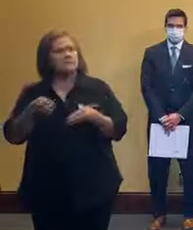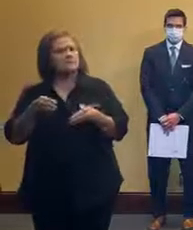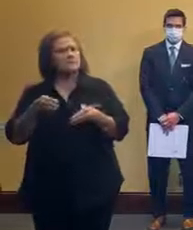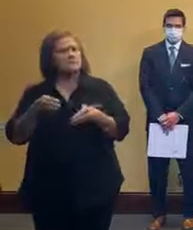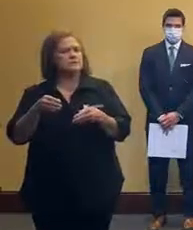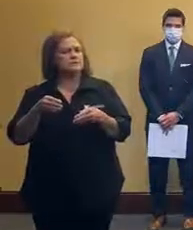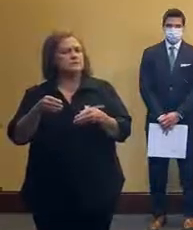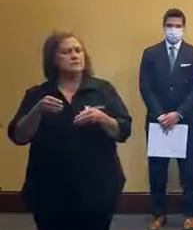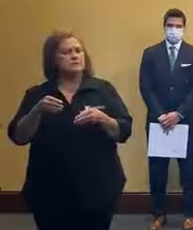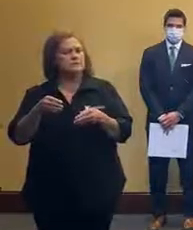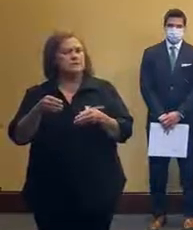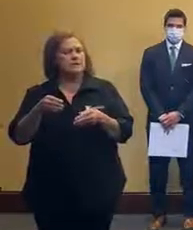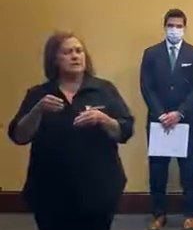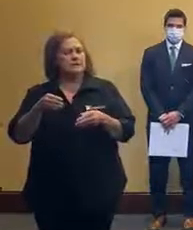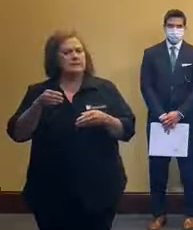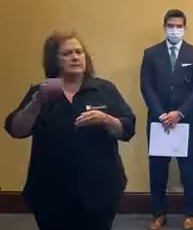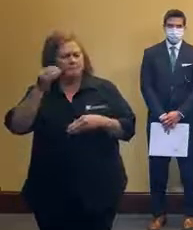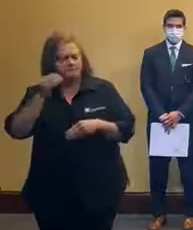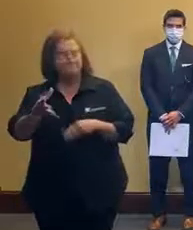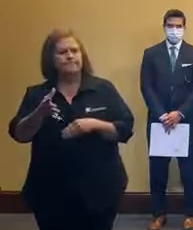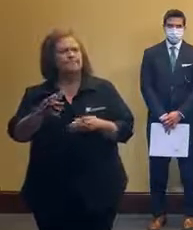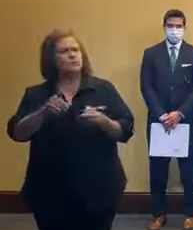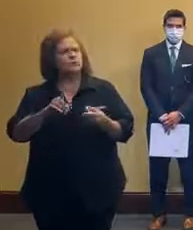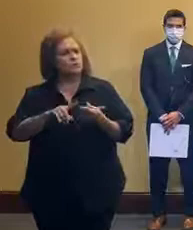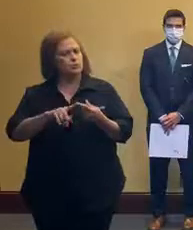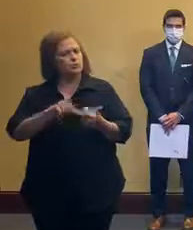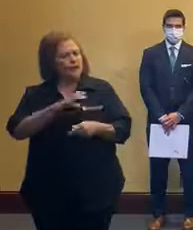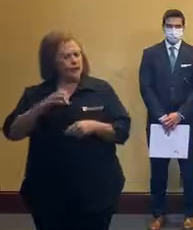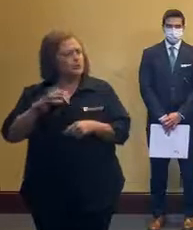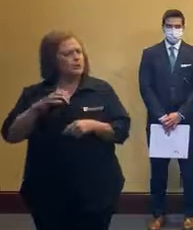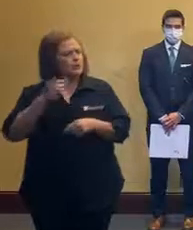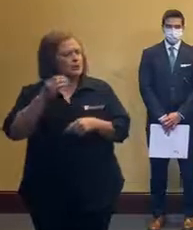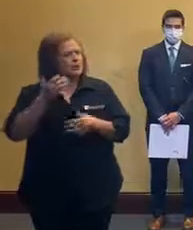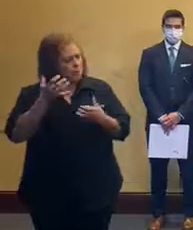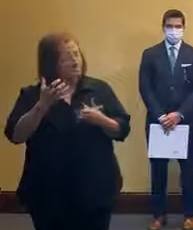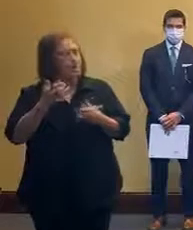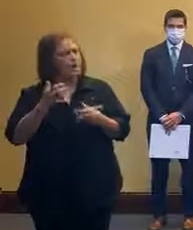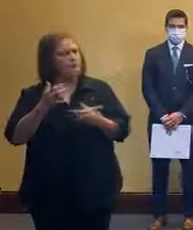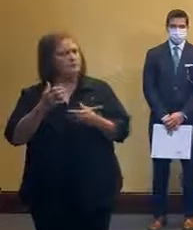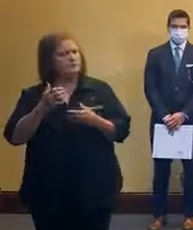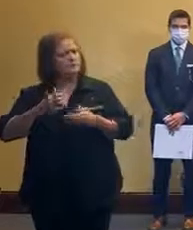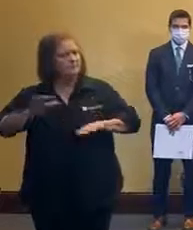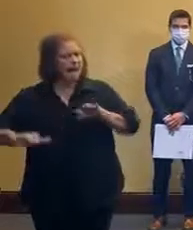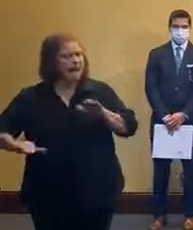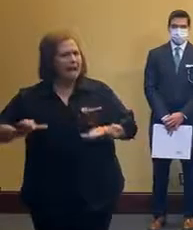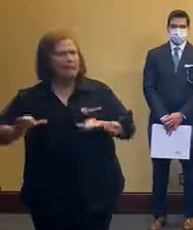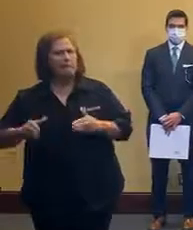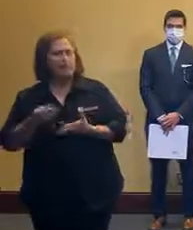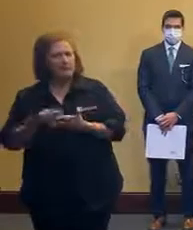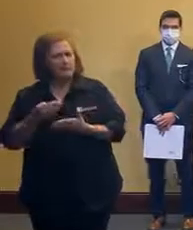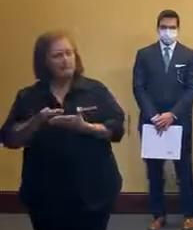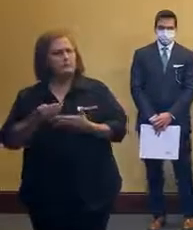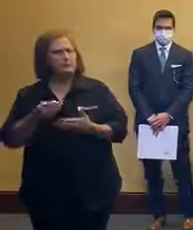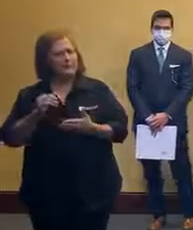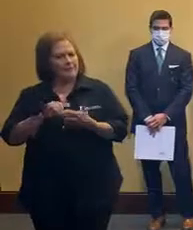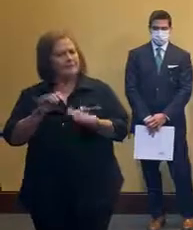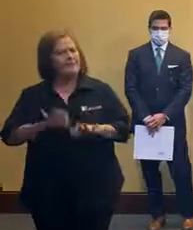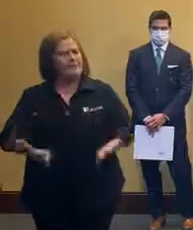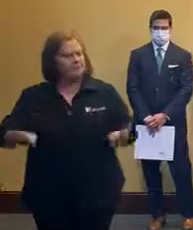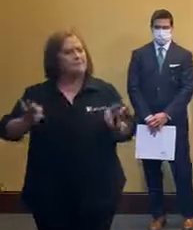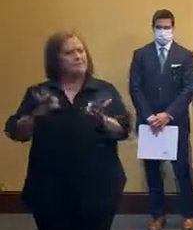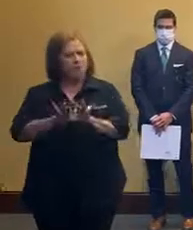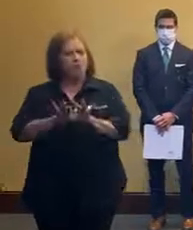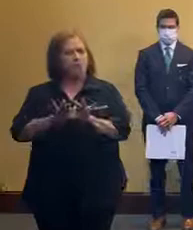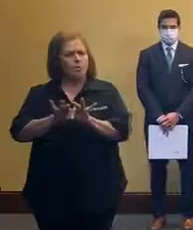the New Orleans City Council that we continue to grow that fund balance, that it was very important and